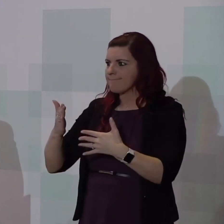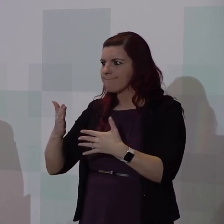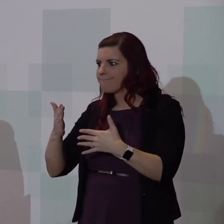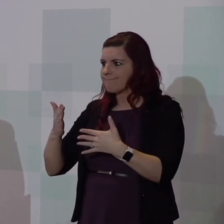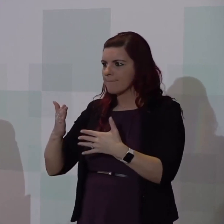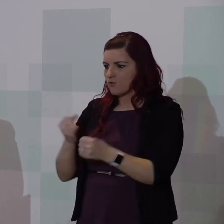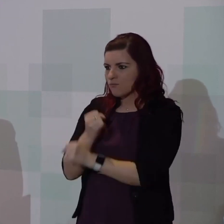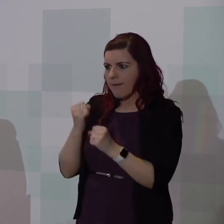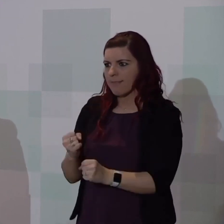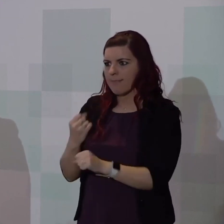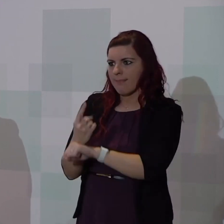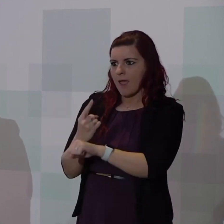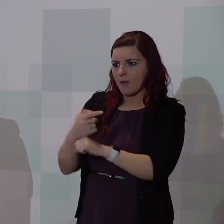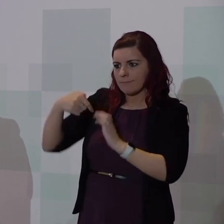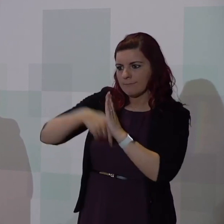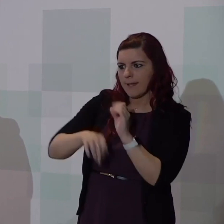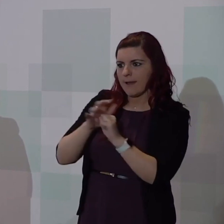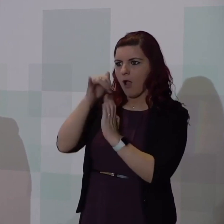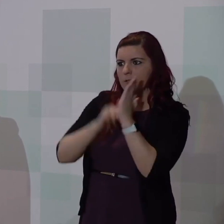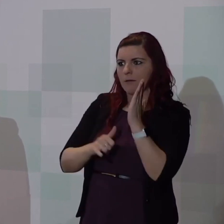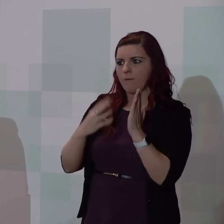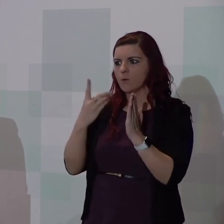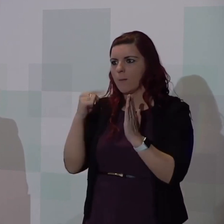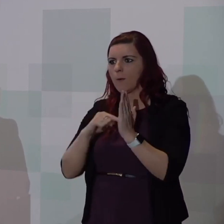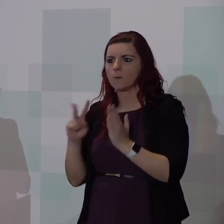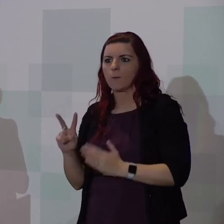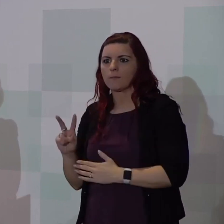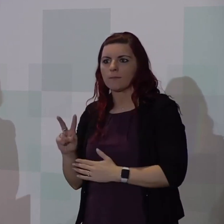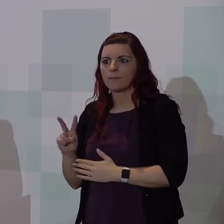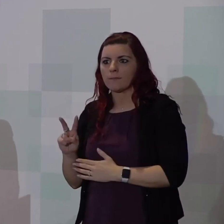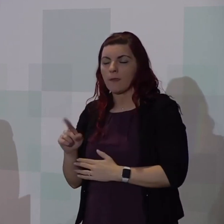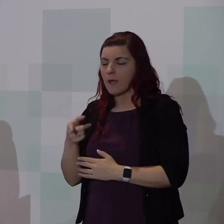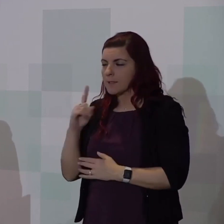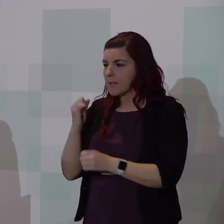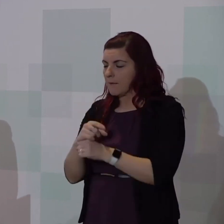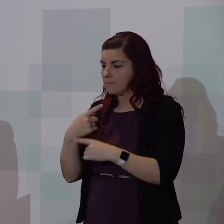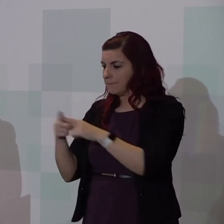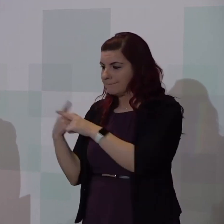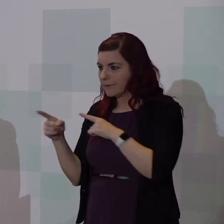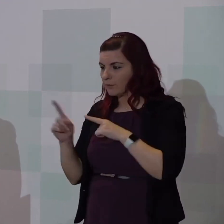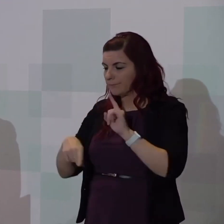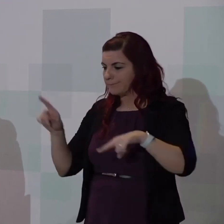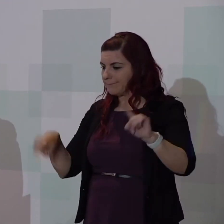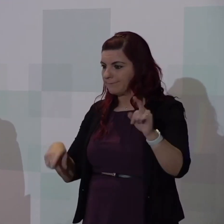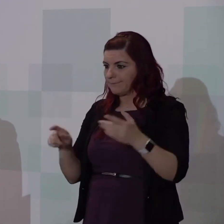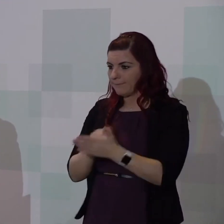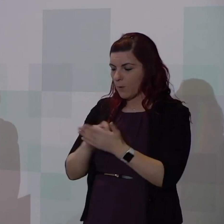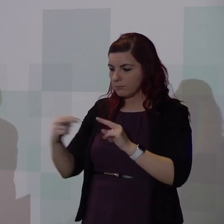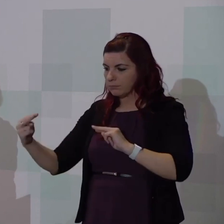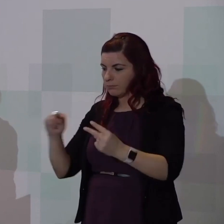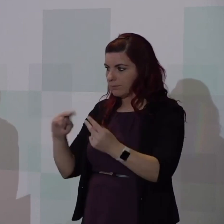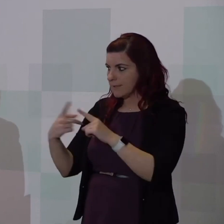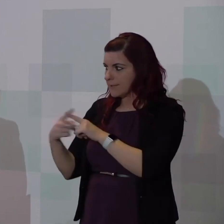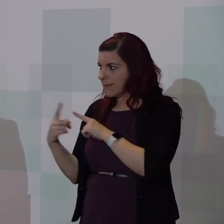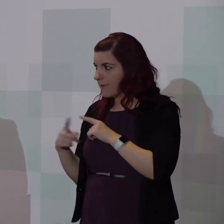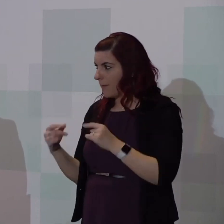to Article 41.2. And there were different votes, different percentages here. It's a bit